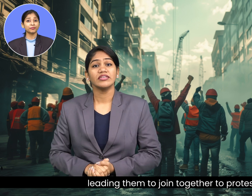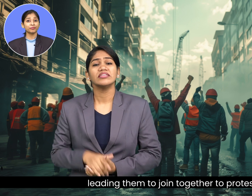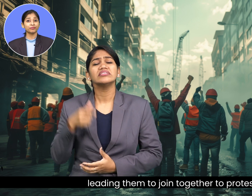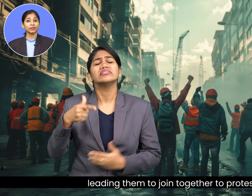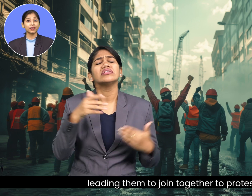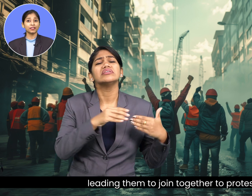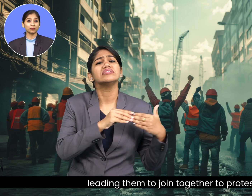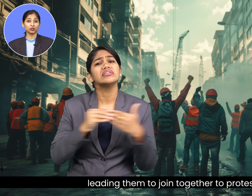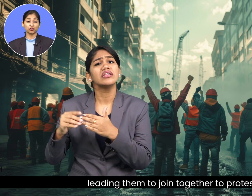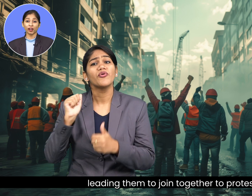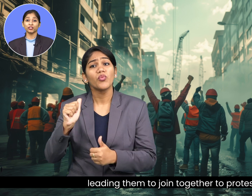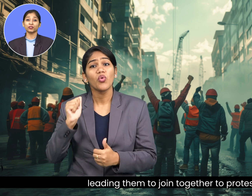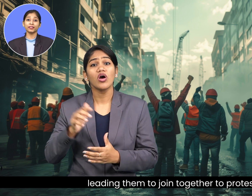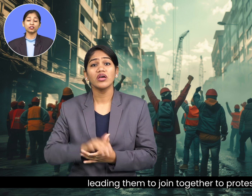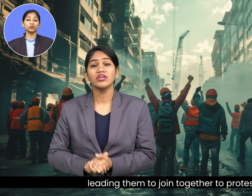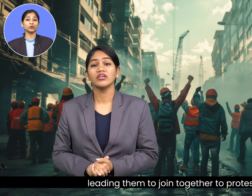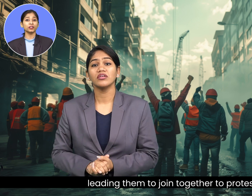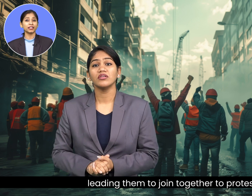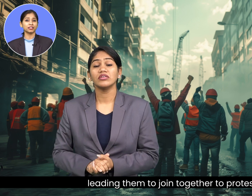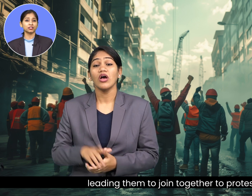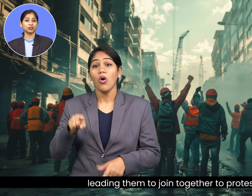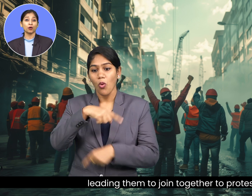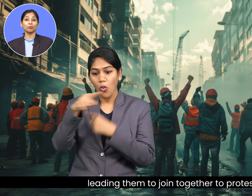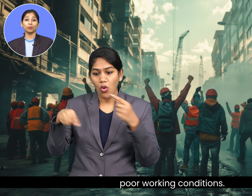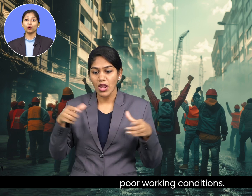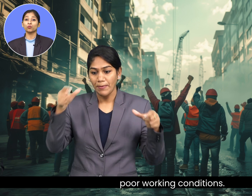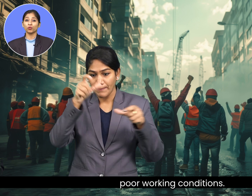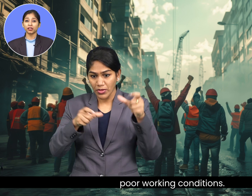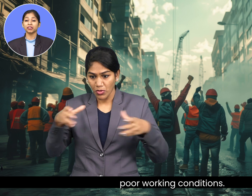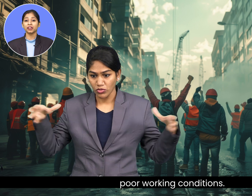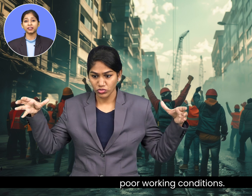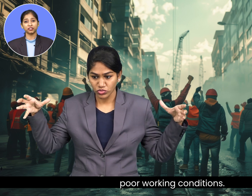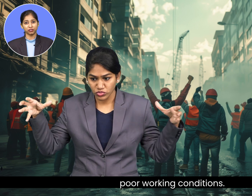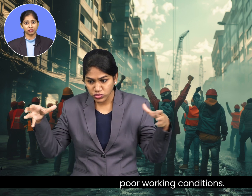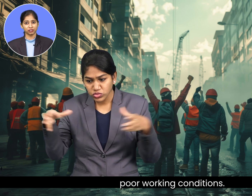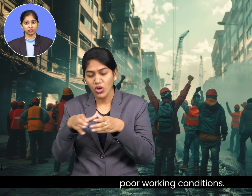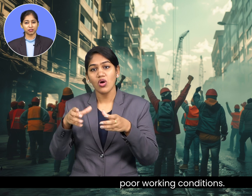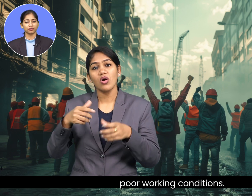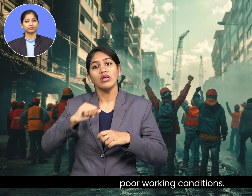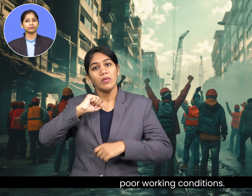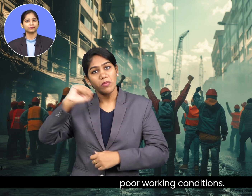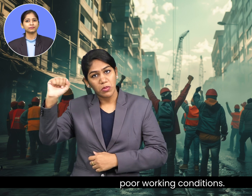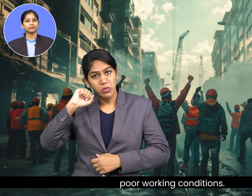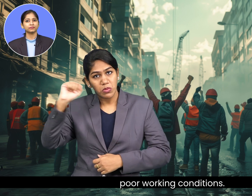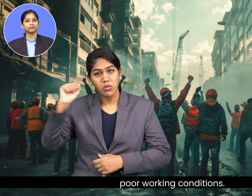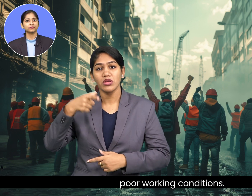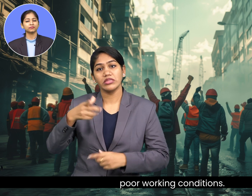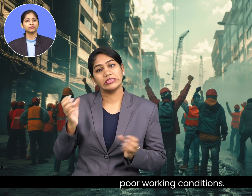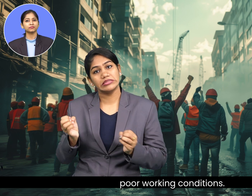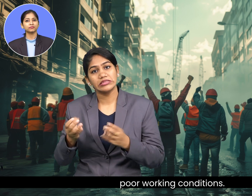leading them to join together to protest poor working conditions.